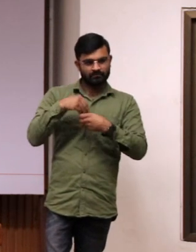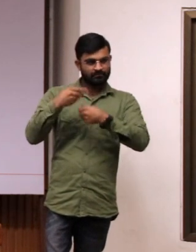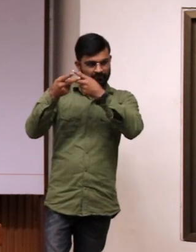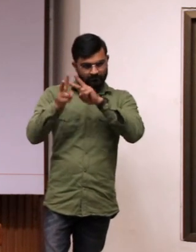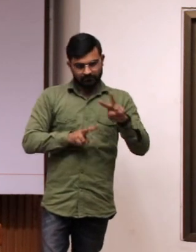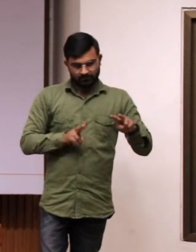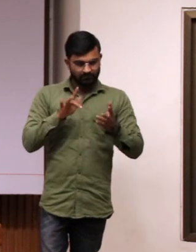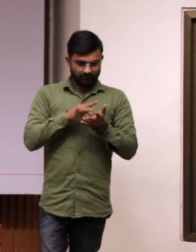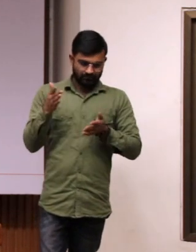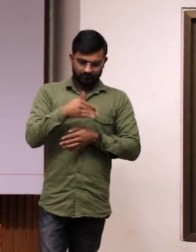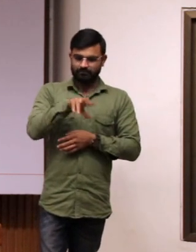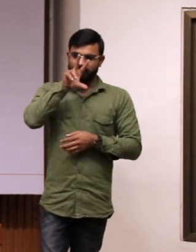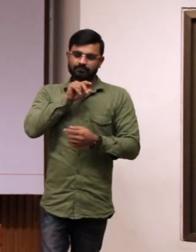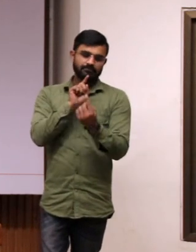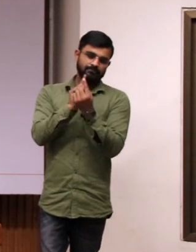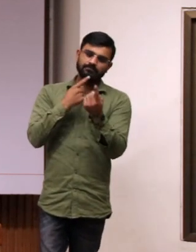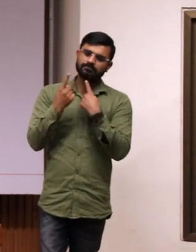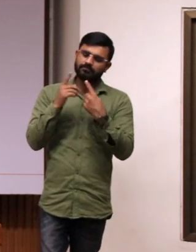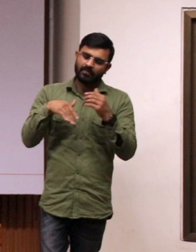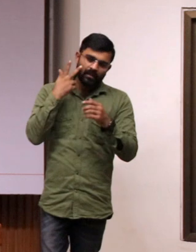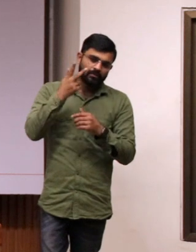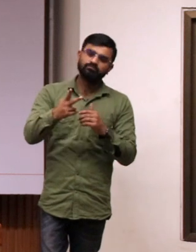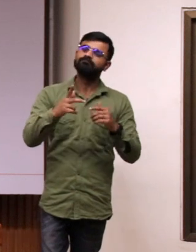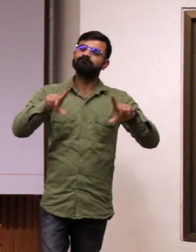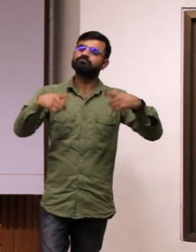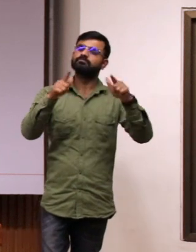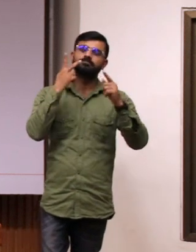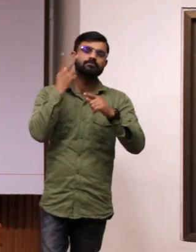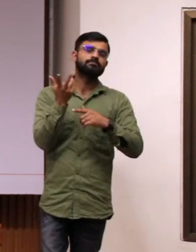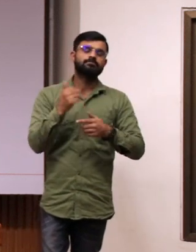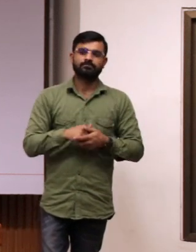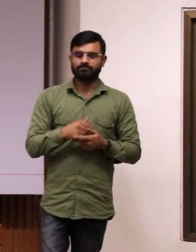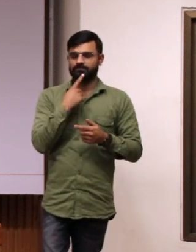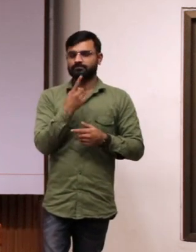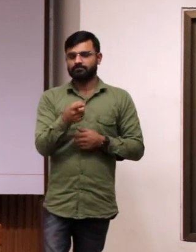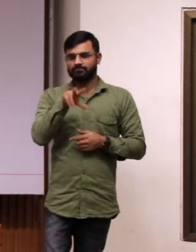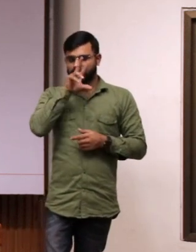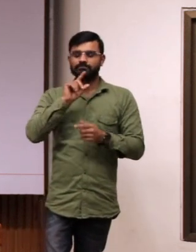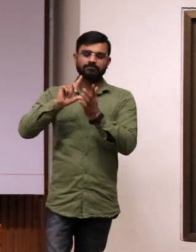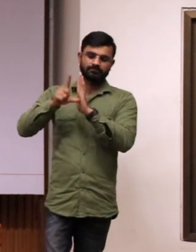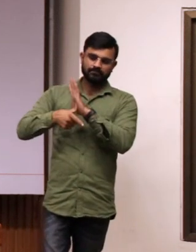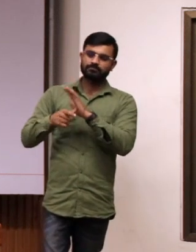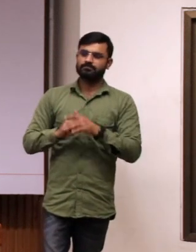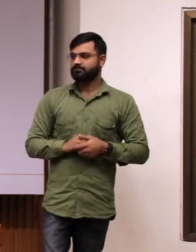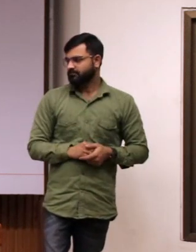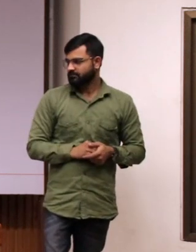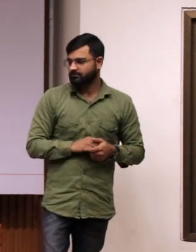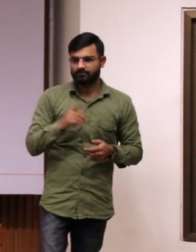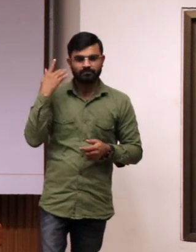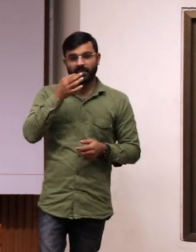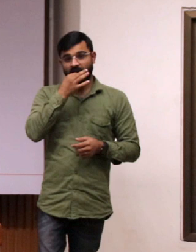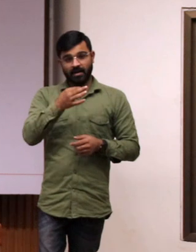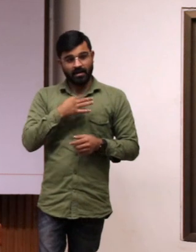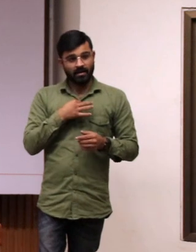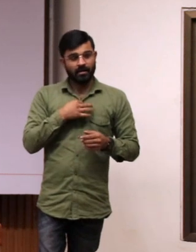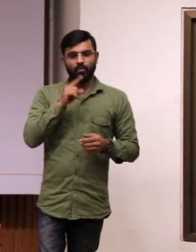this site, I spoke to him that, how do you see a forest? He said, I'll speak to you later. Because he was asked to